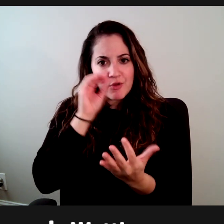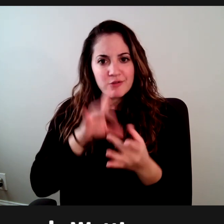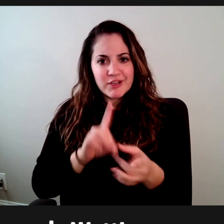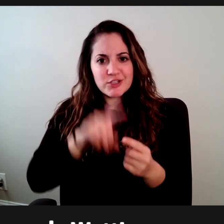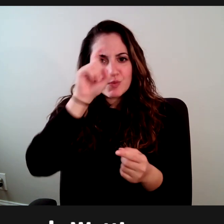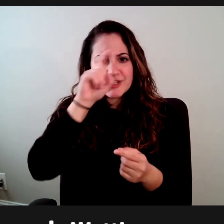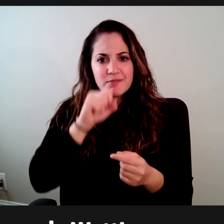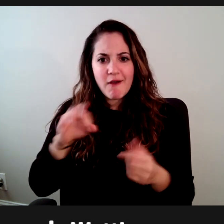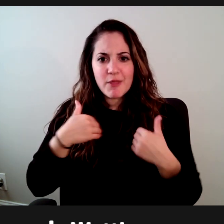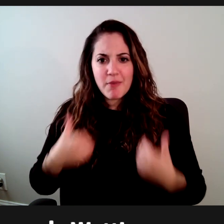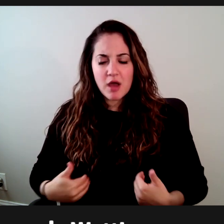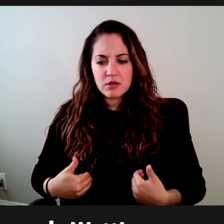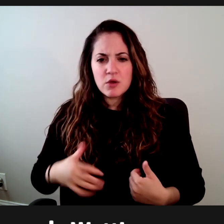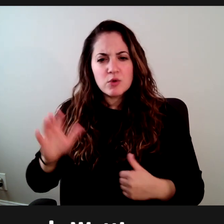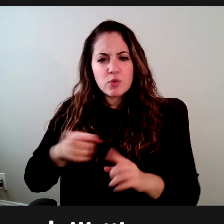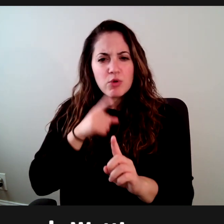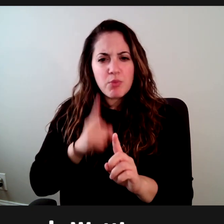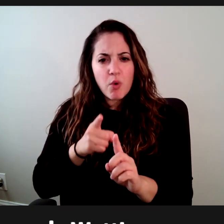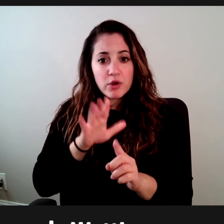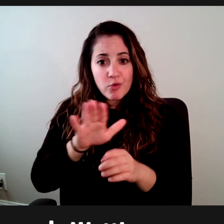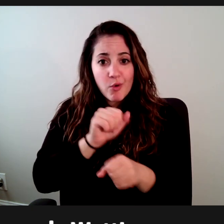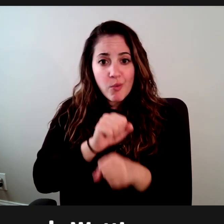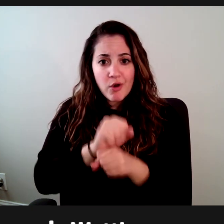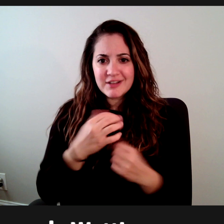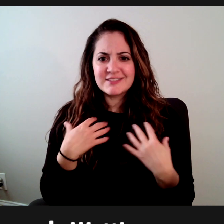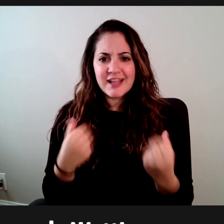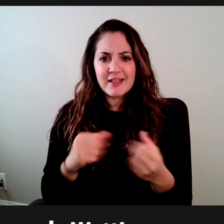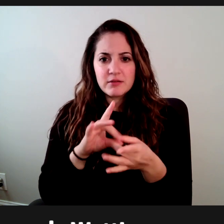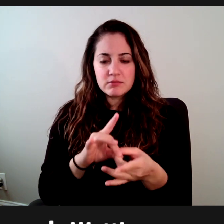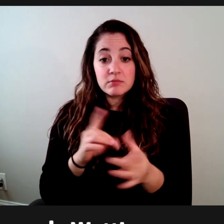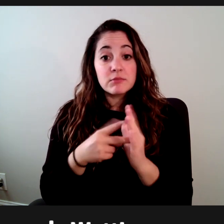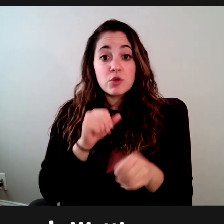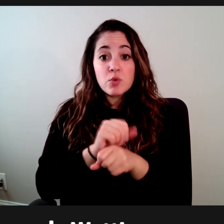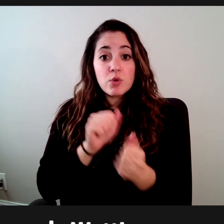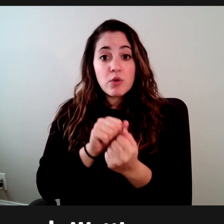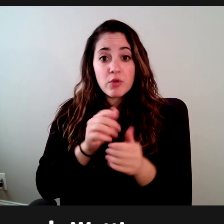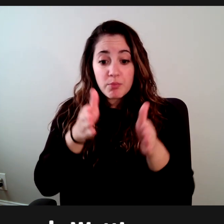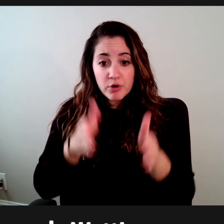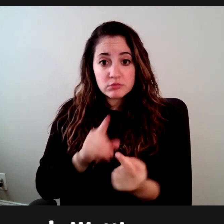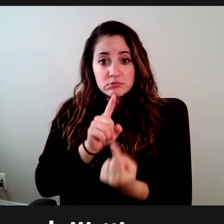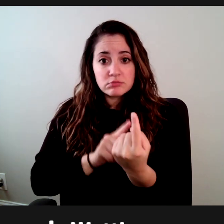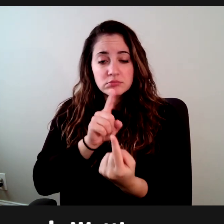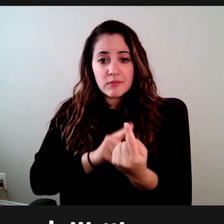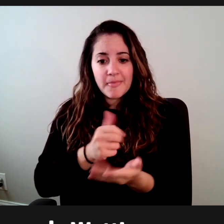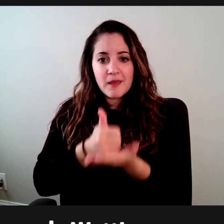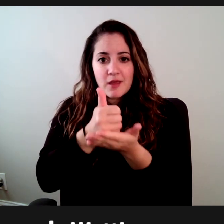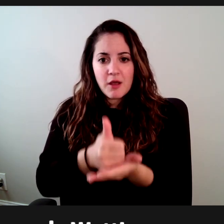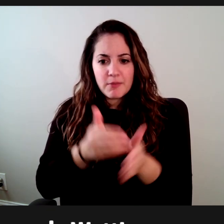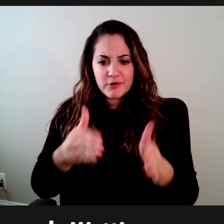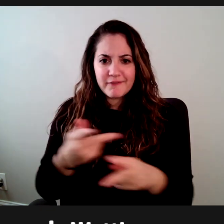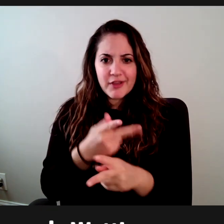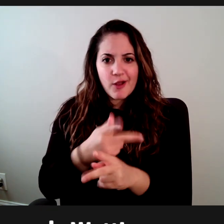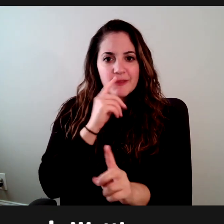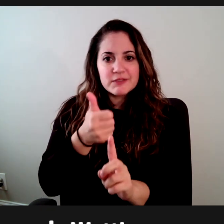you talk about the wisdom of the body, so it's a healing profession. You're working with people one-to-one to help them